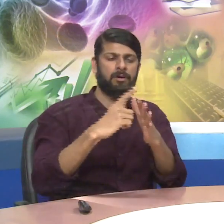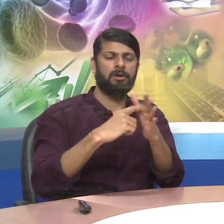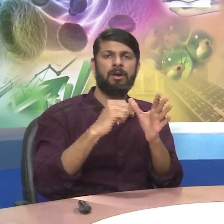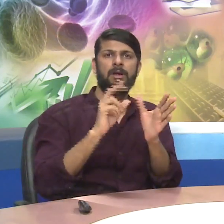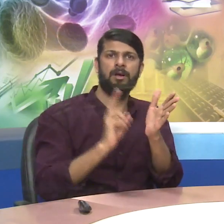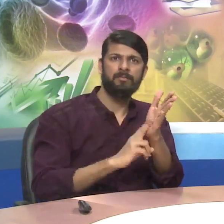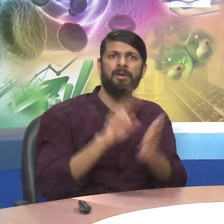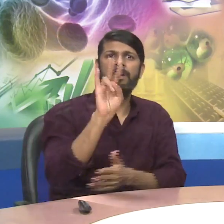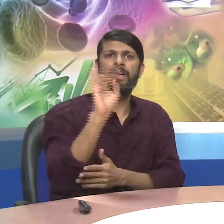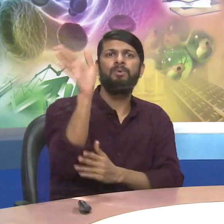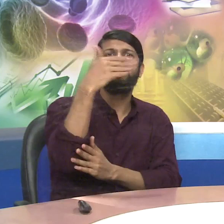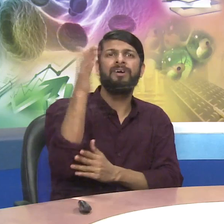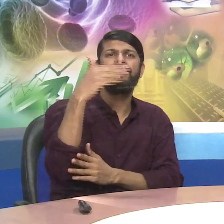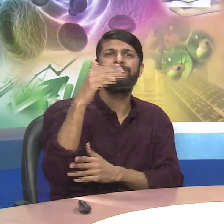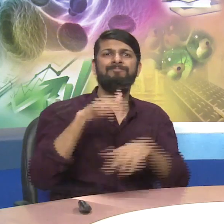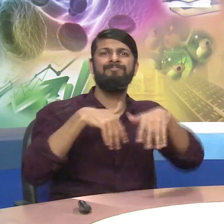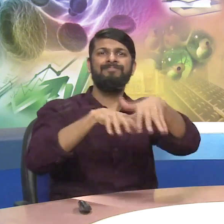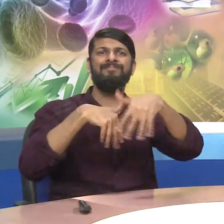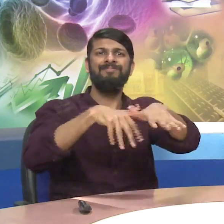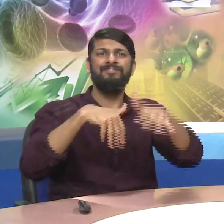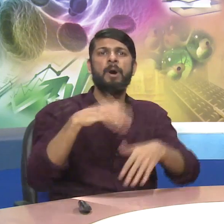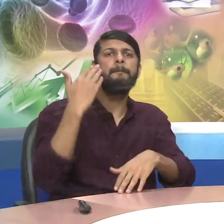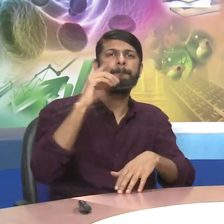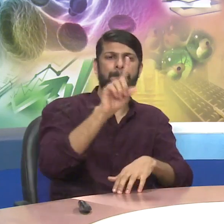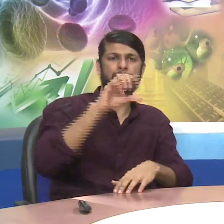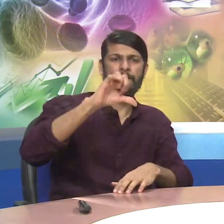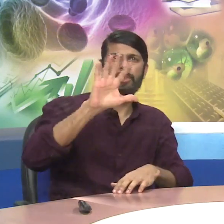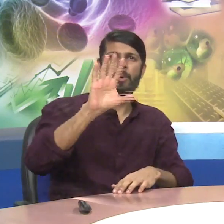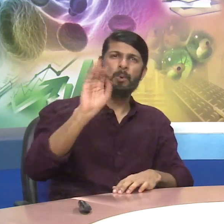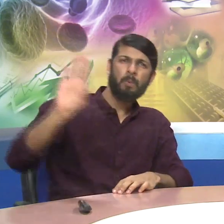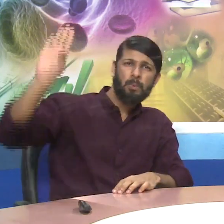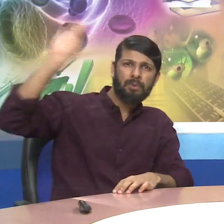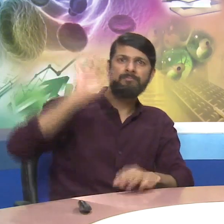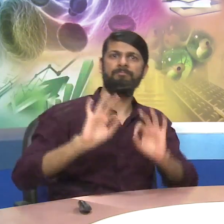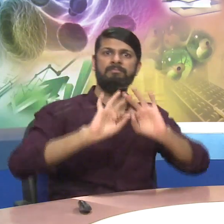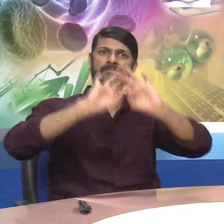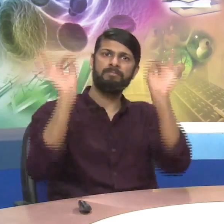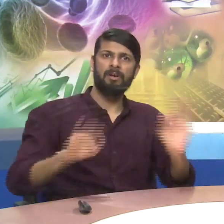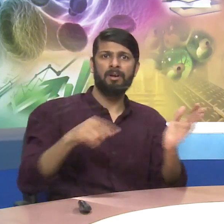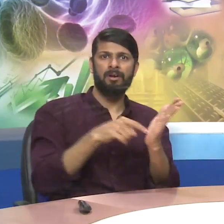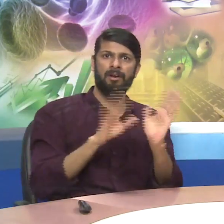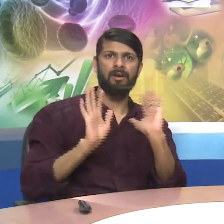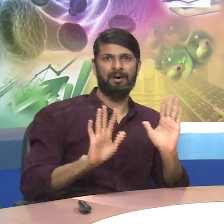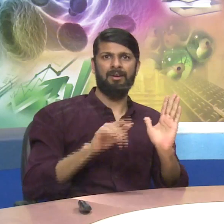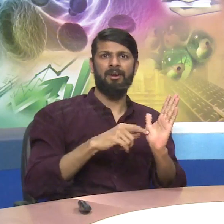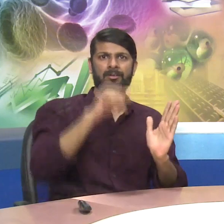The Constitution was enforced with effect from January 1950.